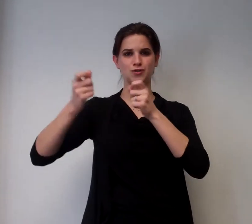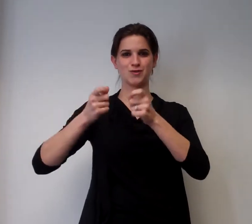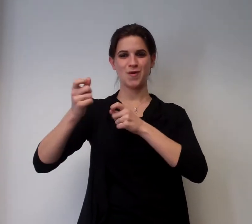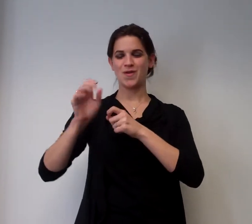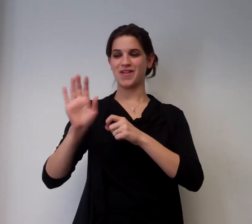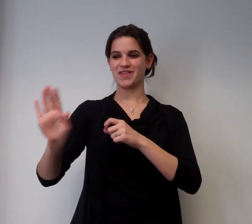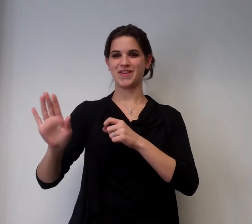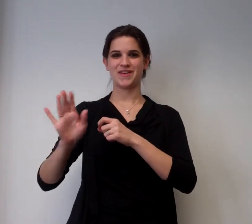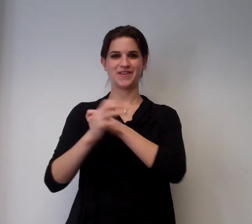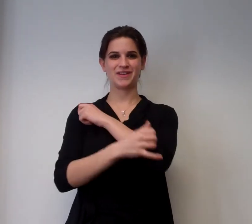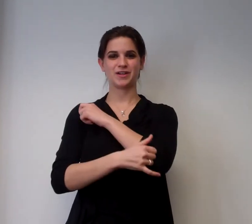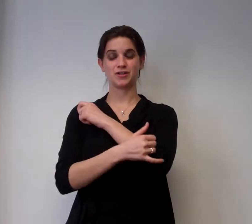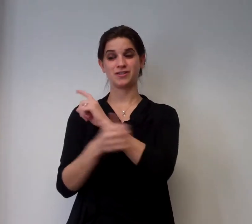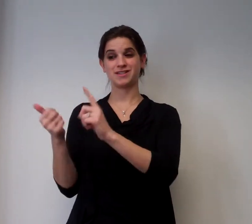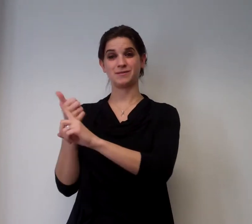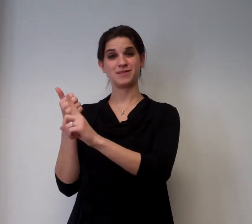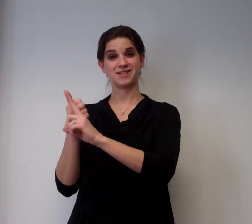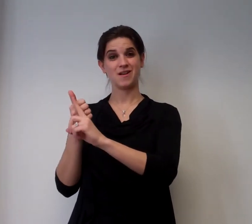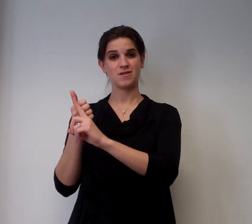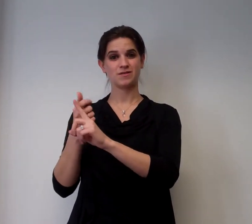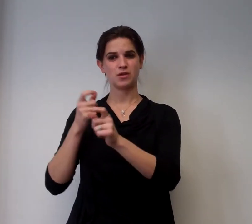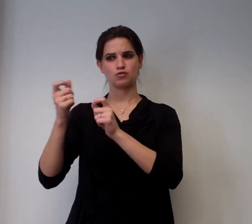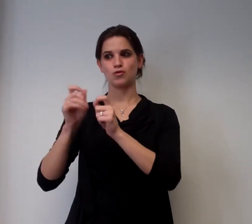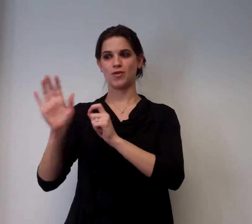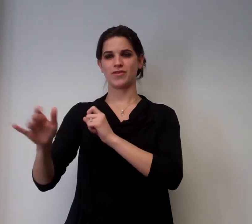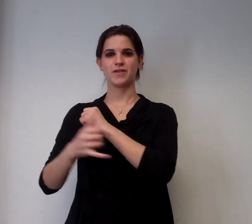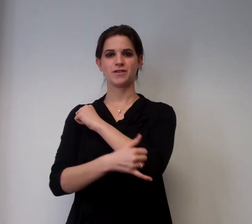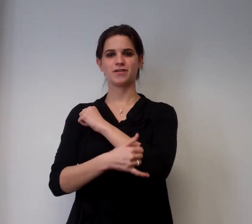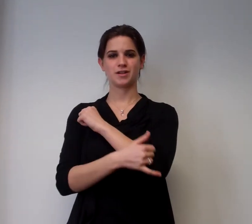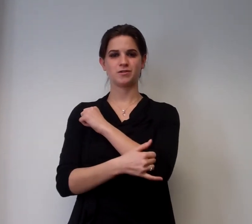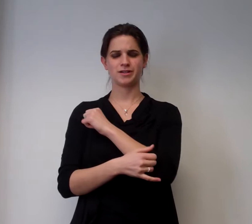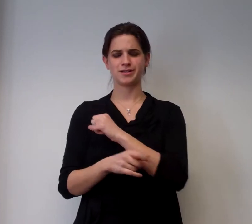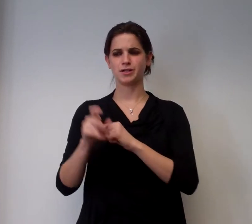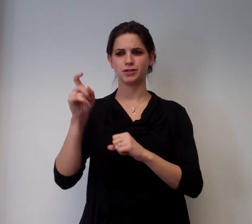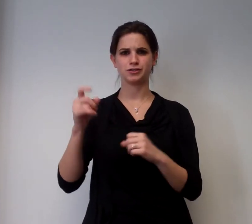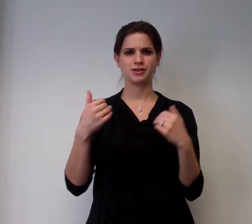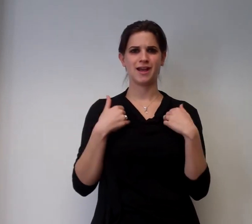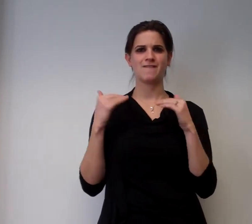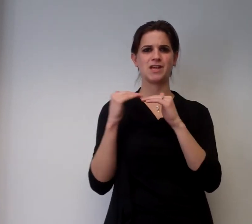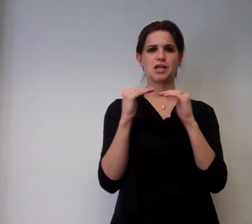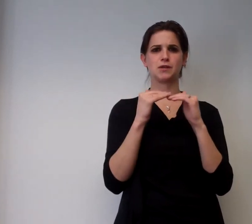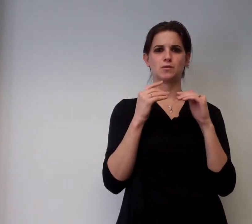country. And so there was that feeling that there was a great disparity there.